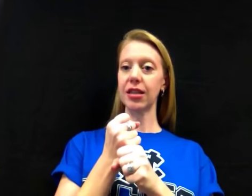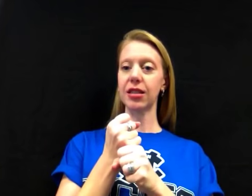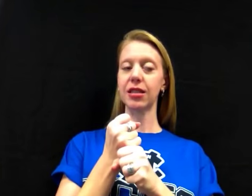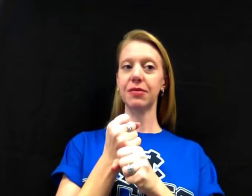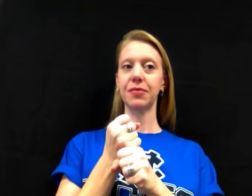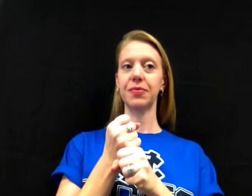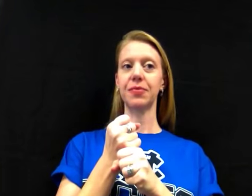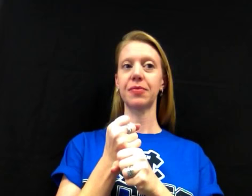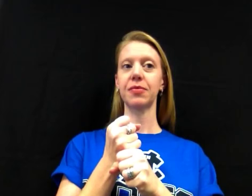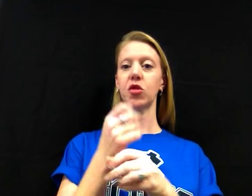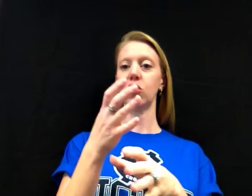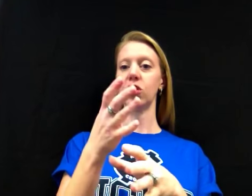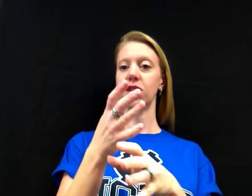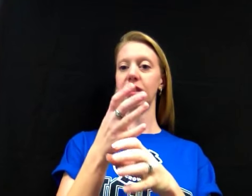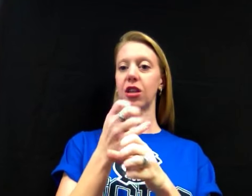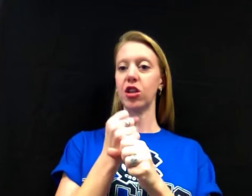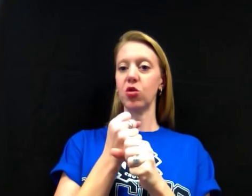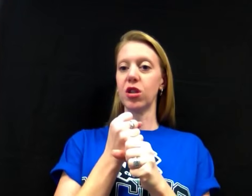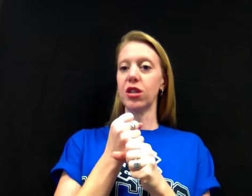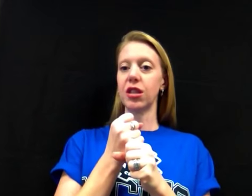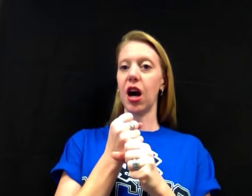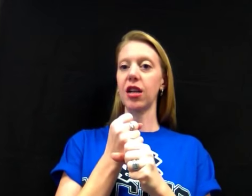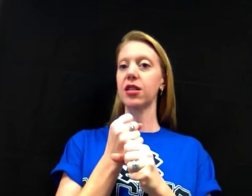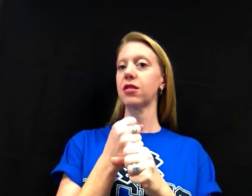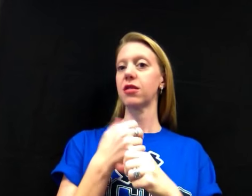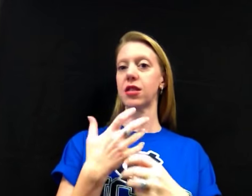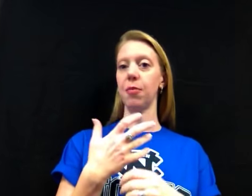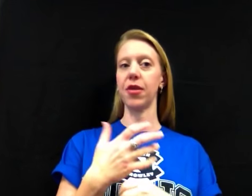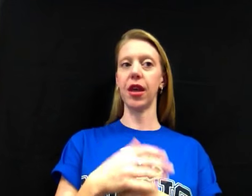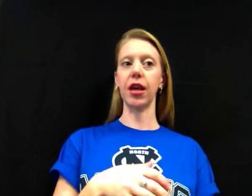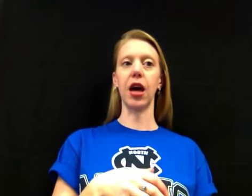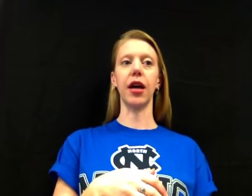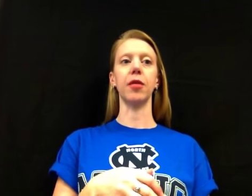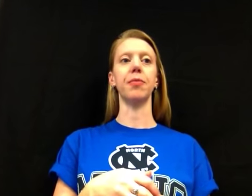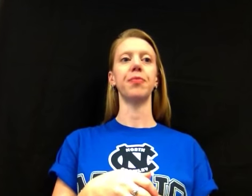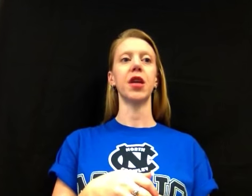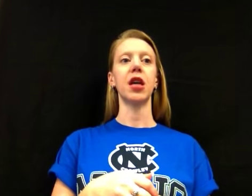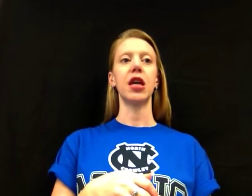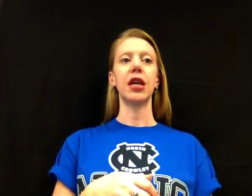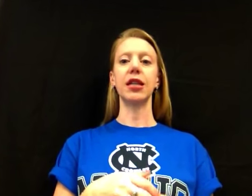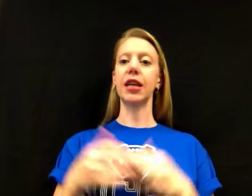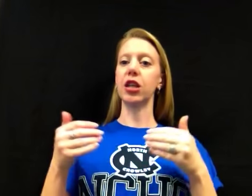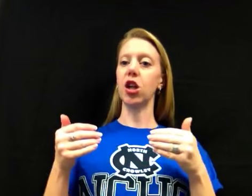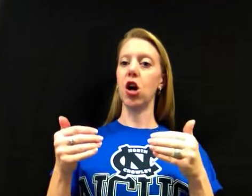Get. You use this to say that you got something, an item. Get along.